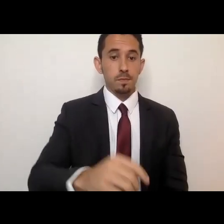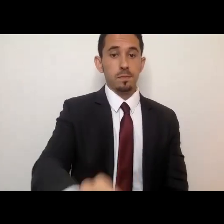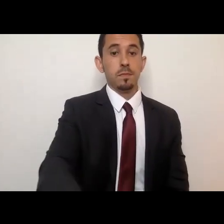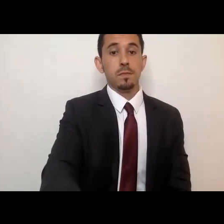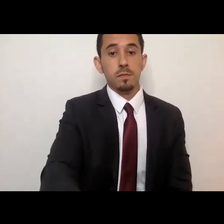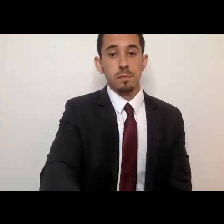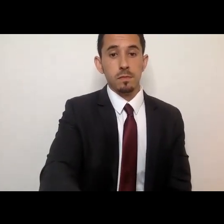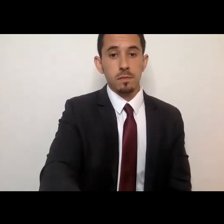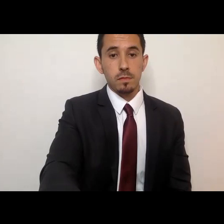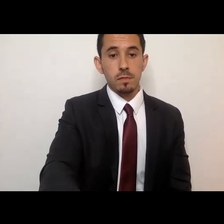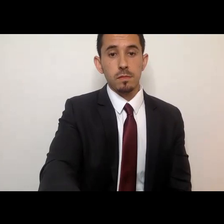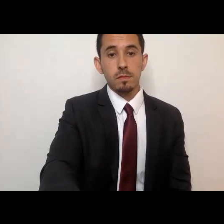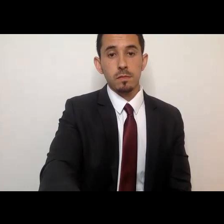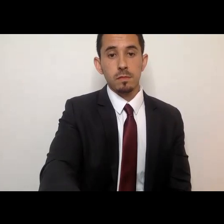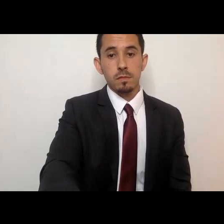appearing.